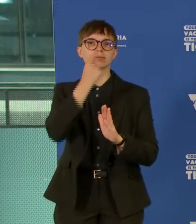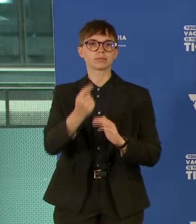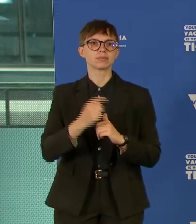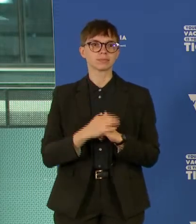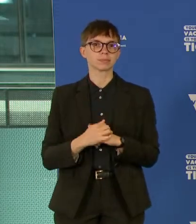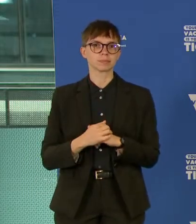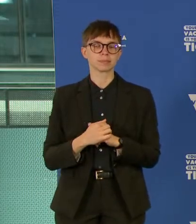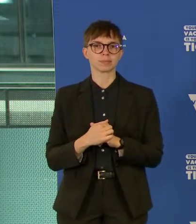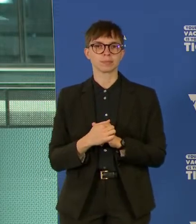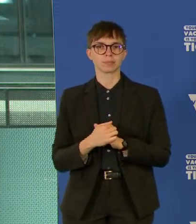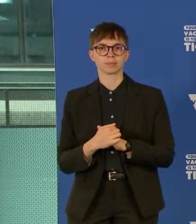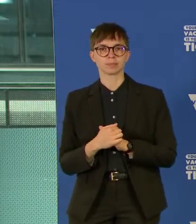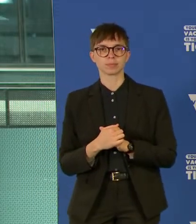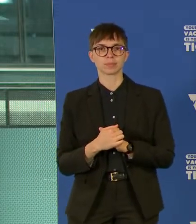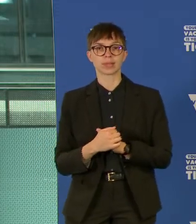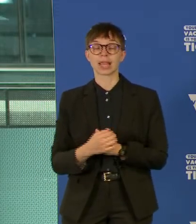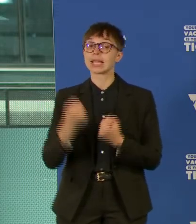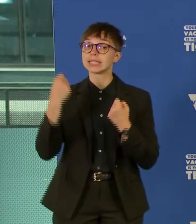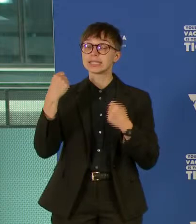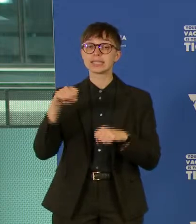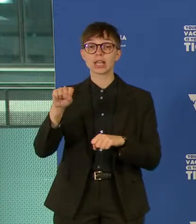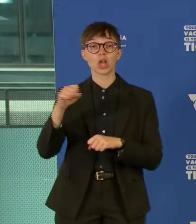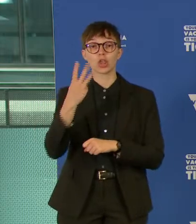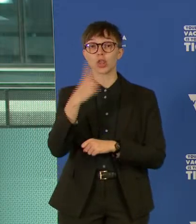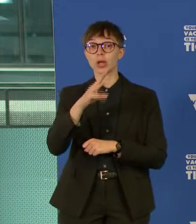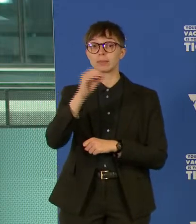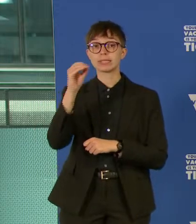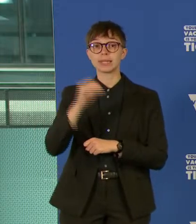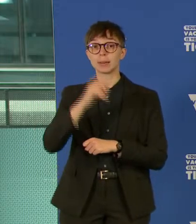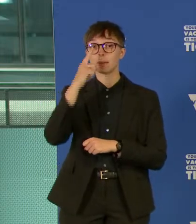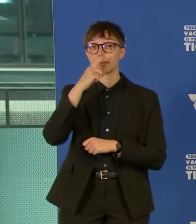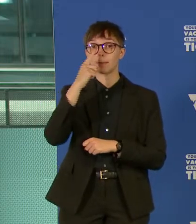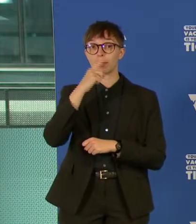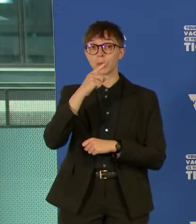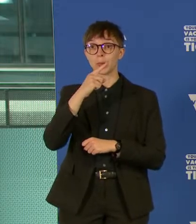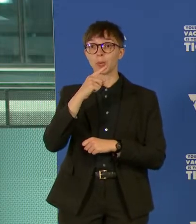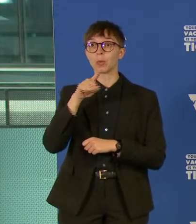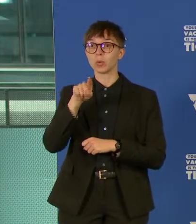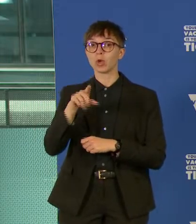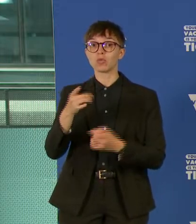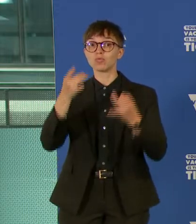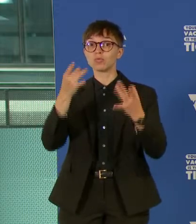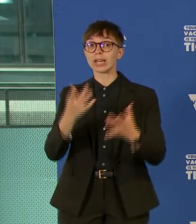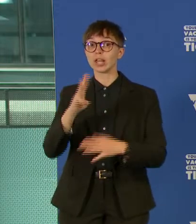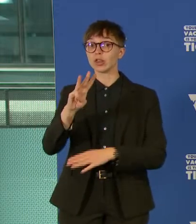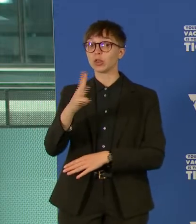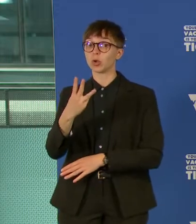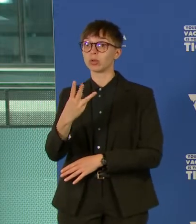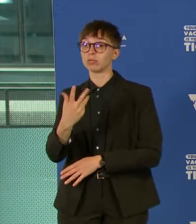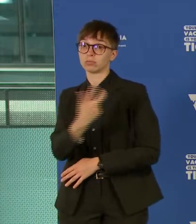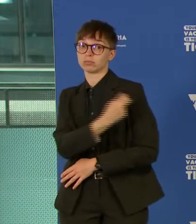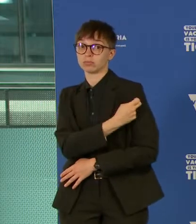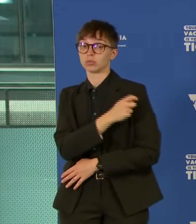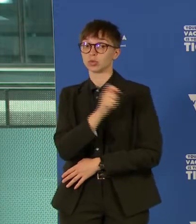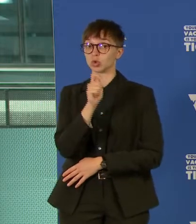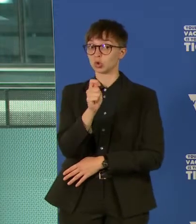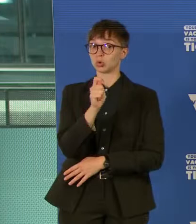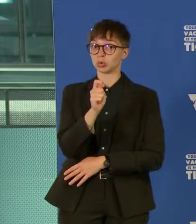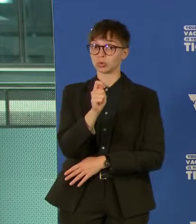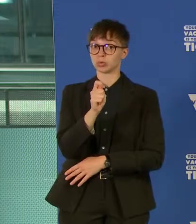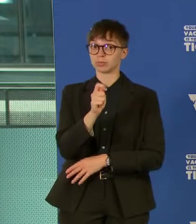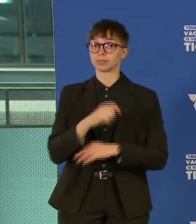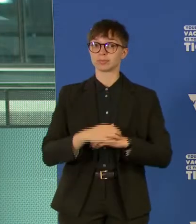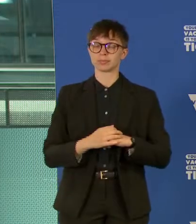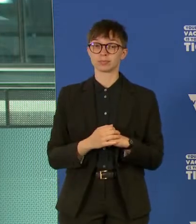got 30% of people who, if they're not immediately due for their third dose, will be very soon or are recovering